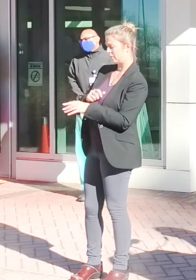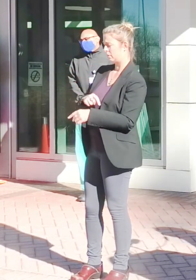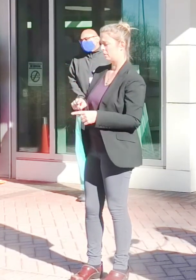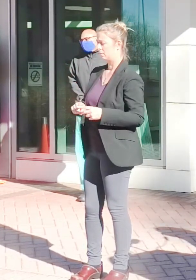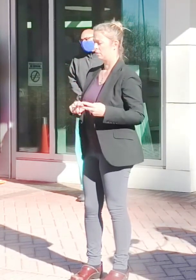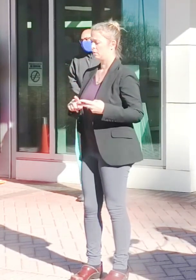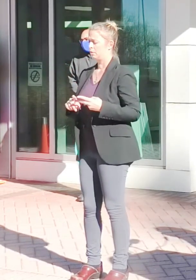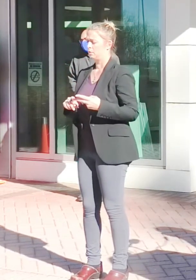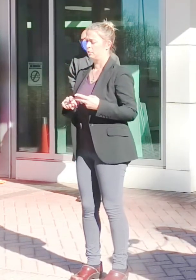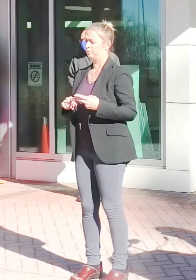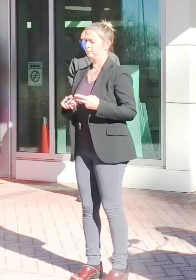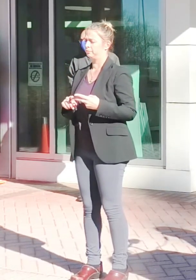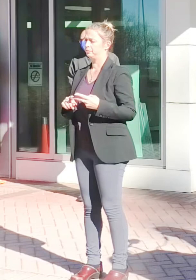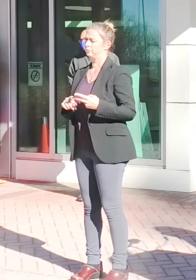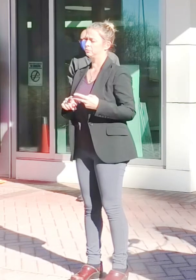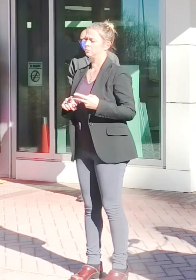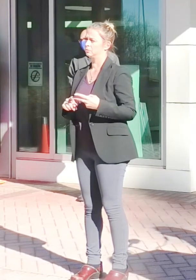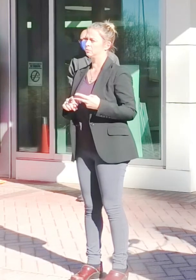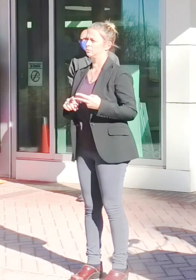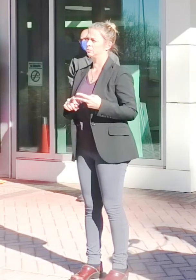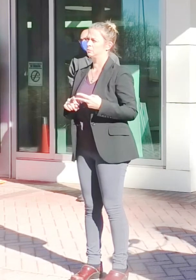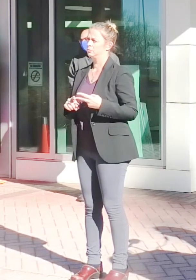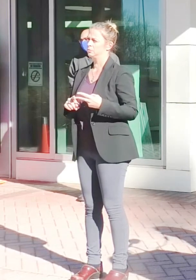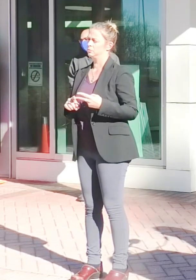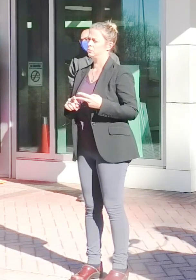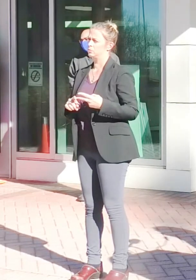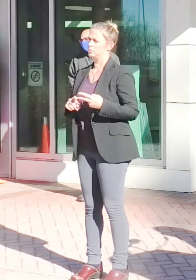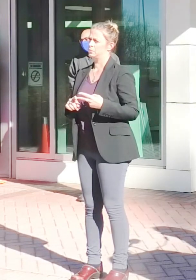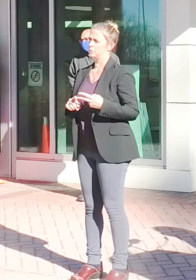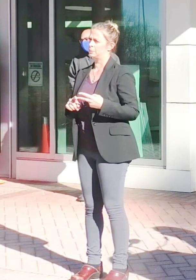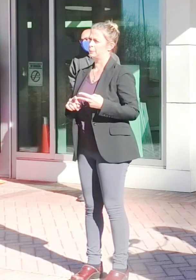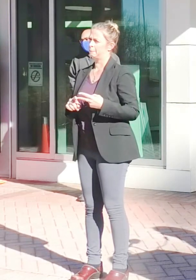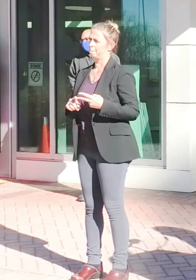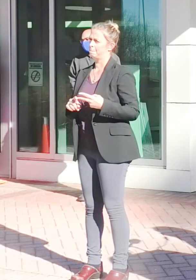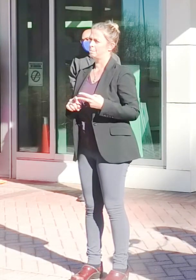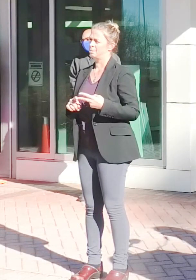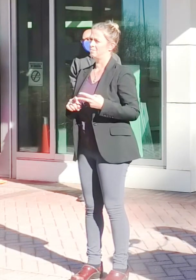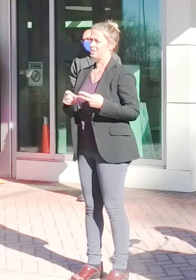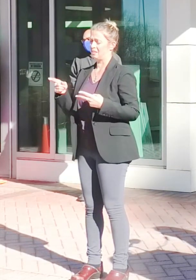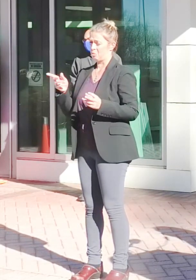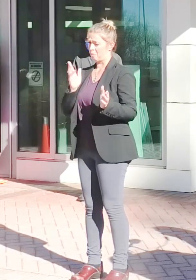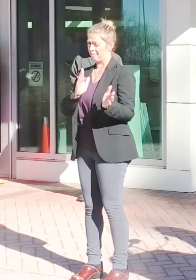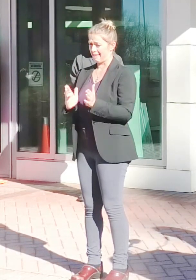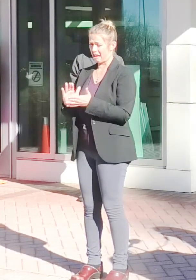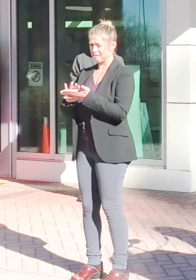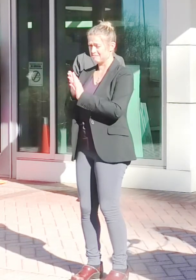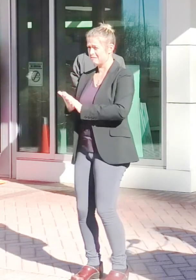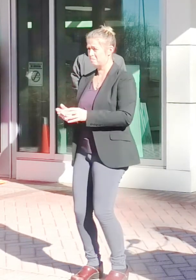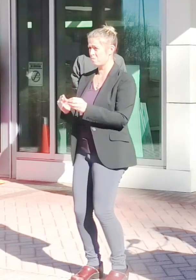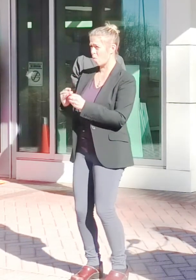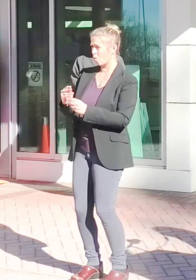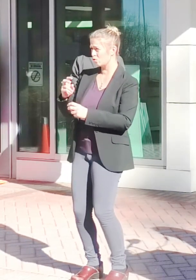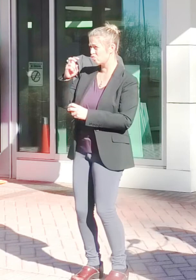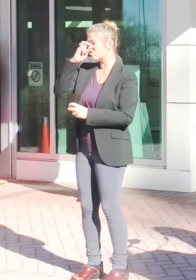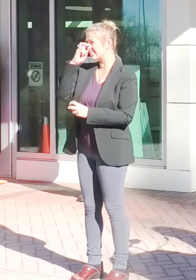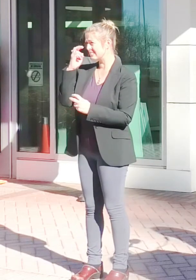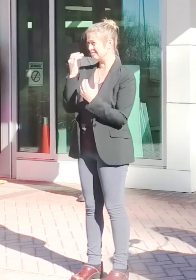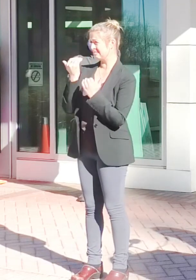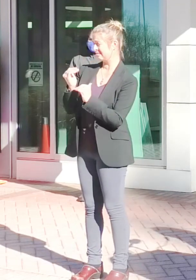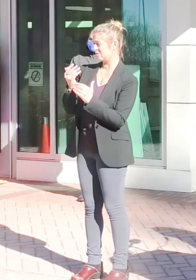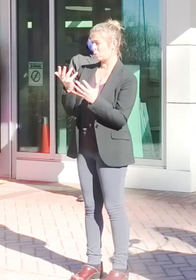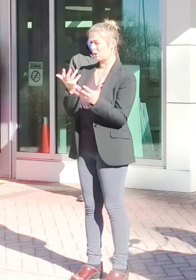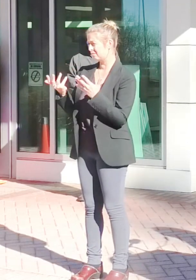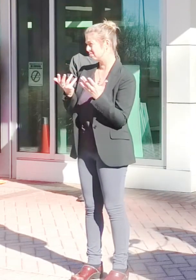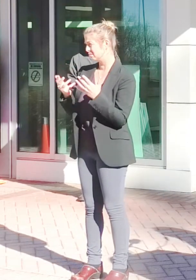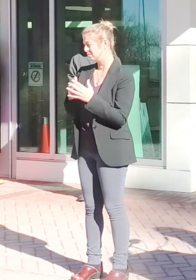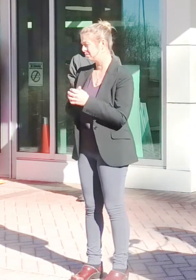the metrics that would take us to the next step? These restrictions, again, aren't as strict as other counties in the state right now. So what threshold are we